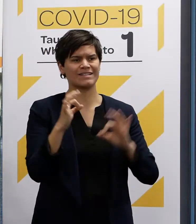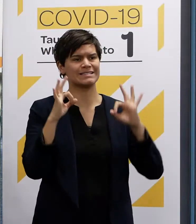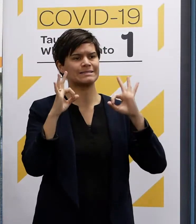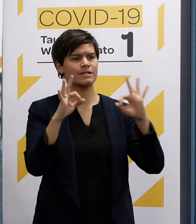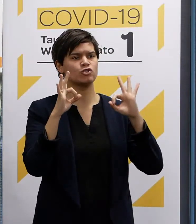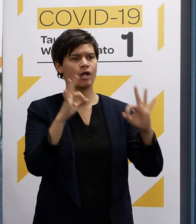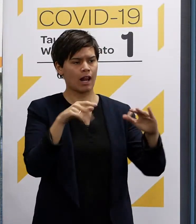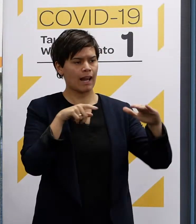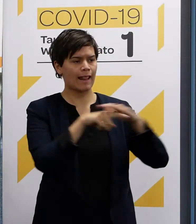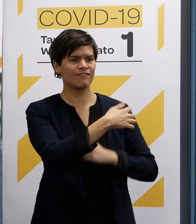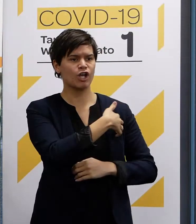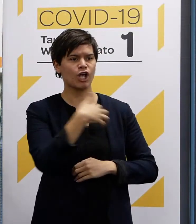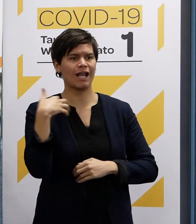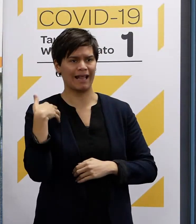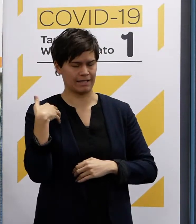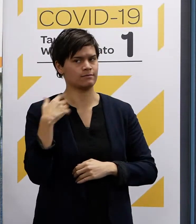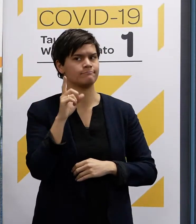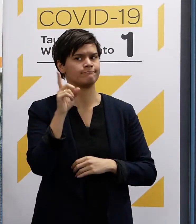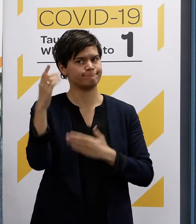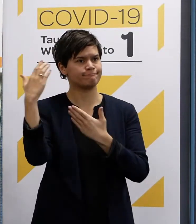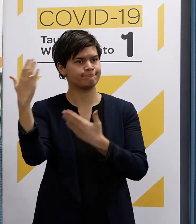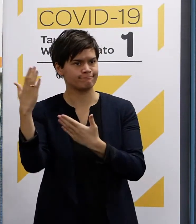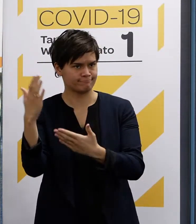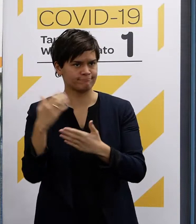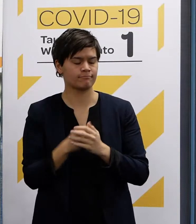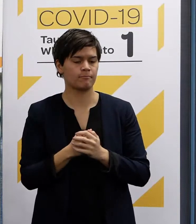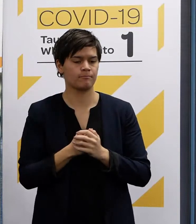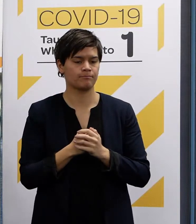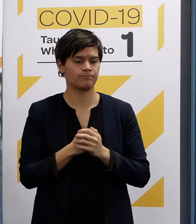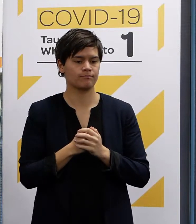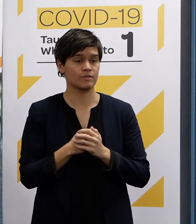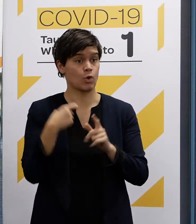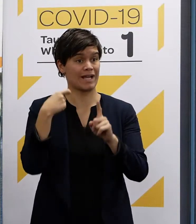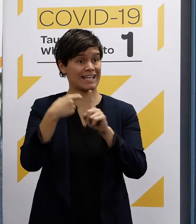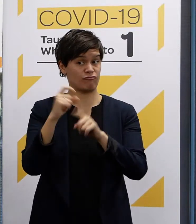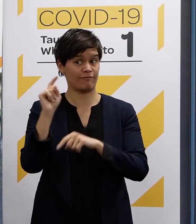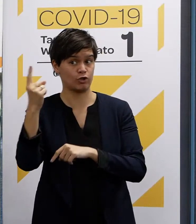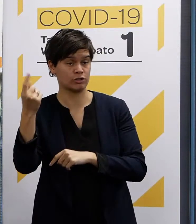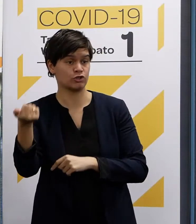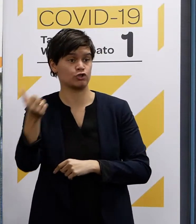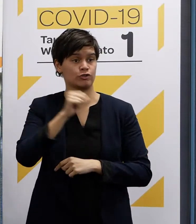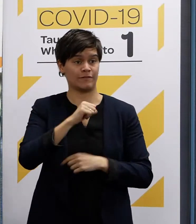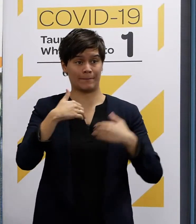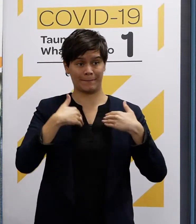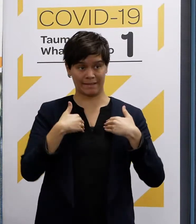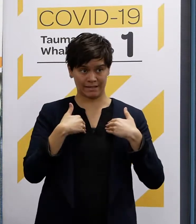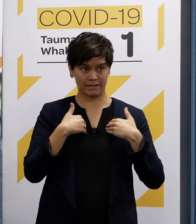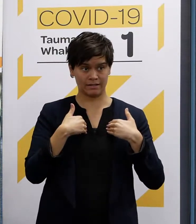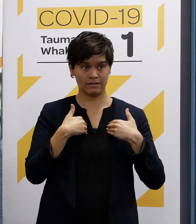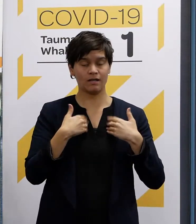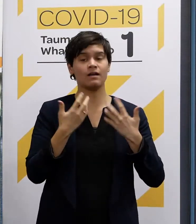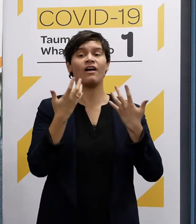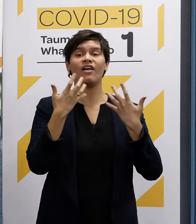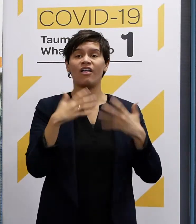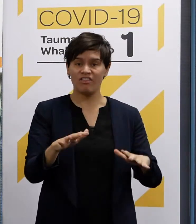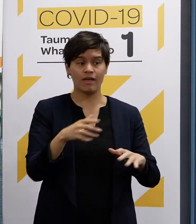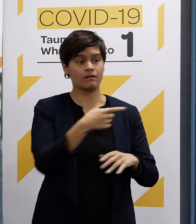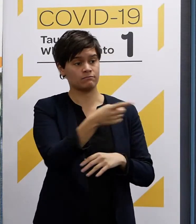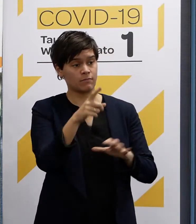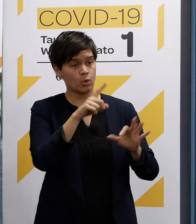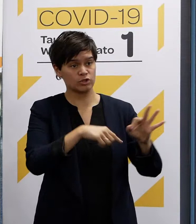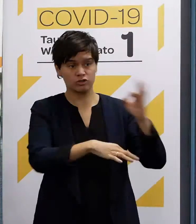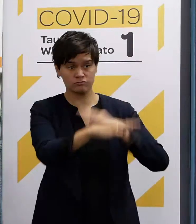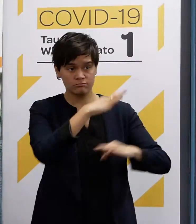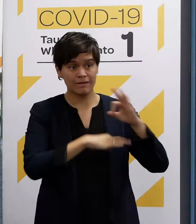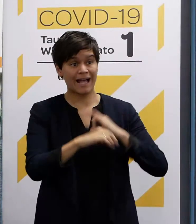exemptions. I'll do the rest of the initial briefing, and then if there are questions around the 55, I've brought Kiriana along because she's very well